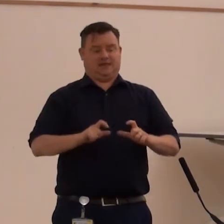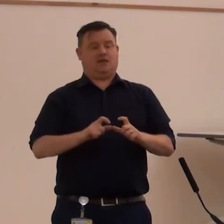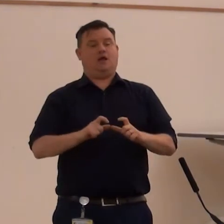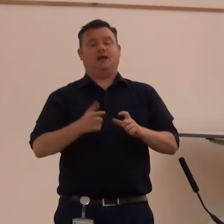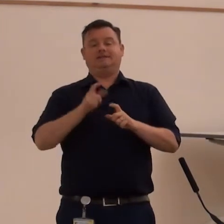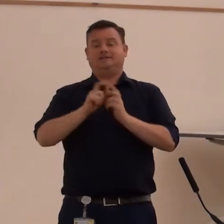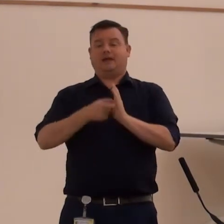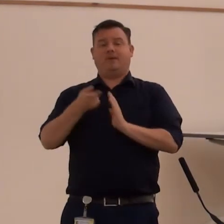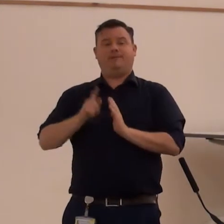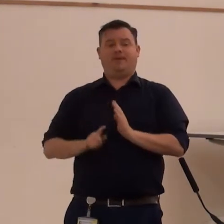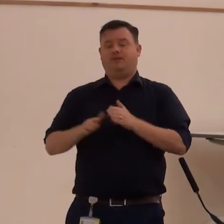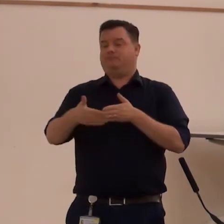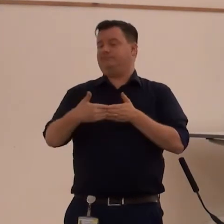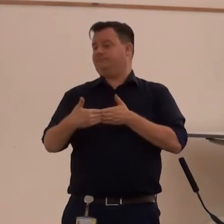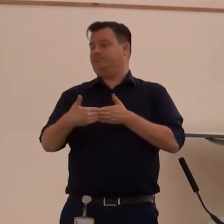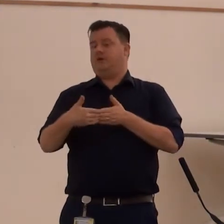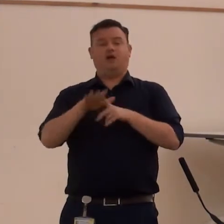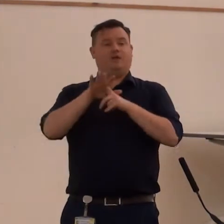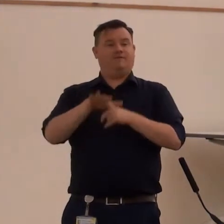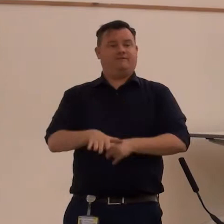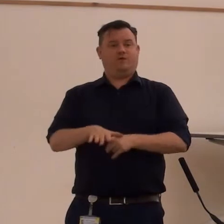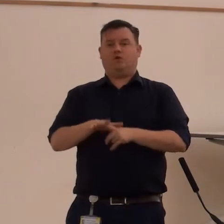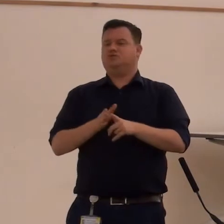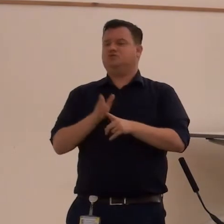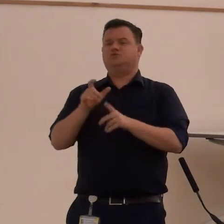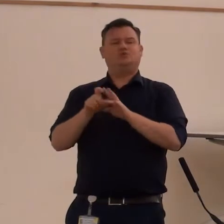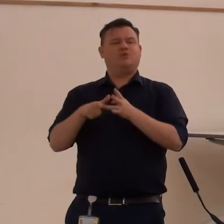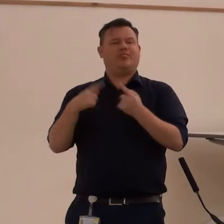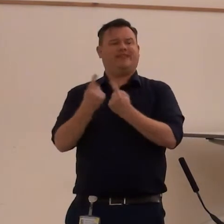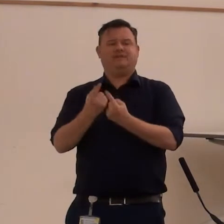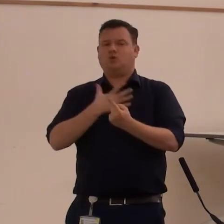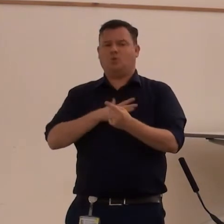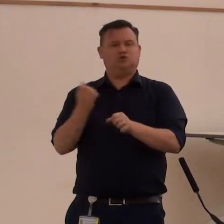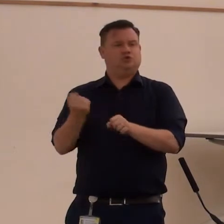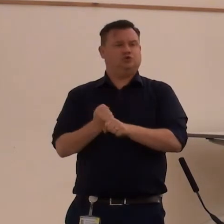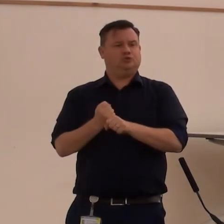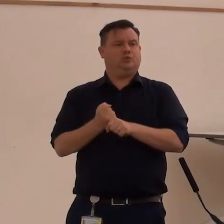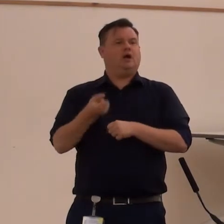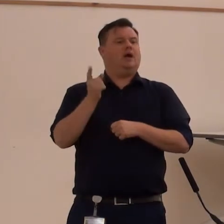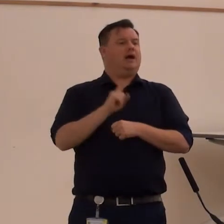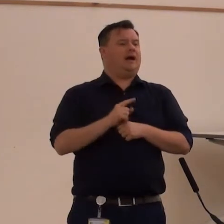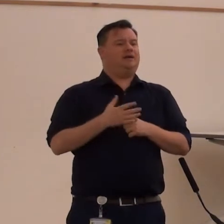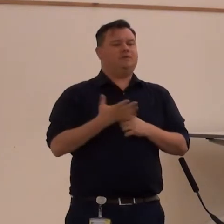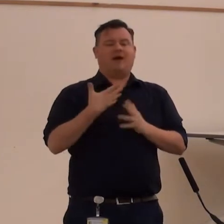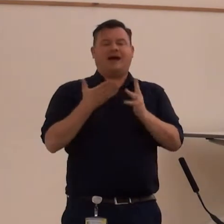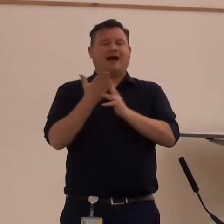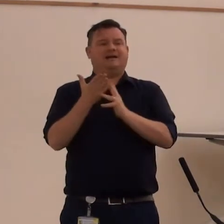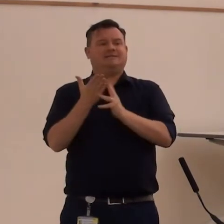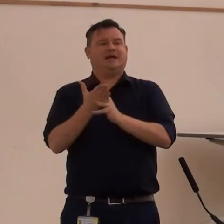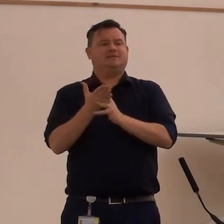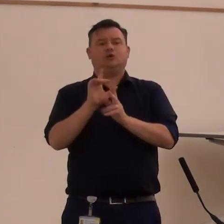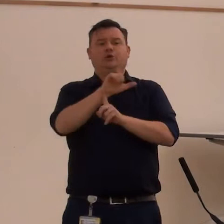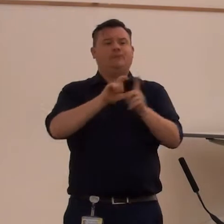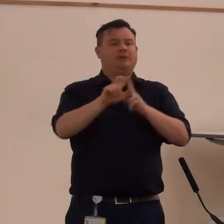away. They're forced to go to places and do things that they don't want to do. And they don't have access to their communities or